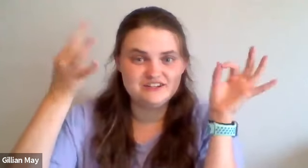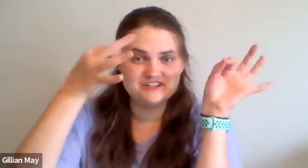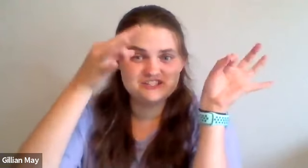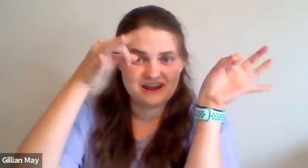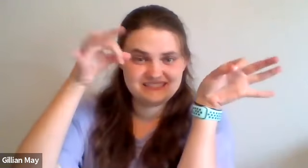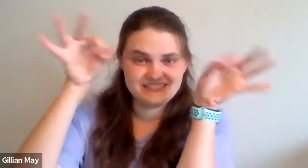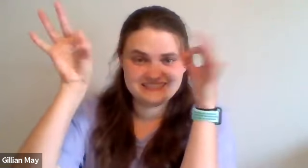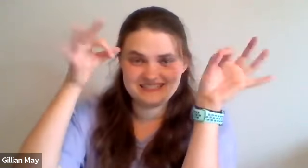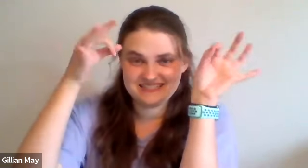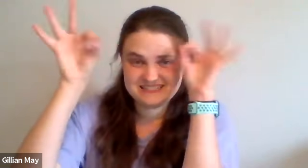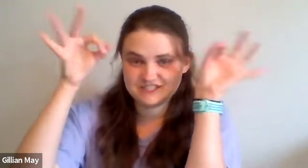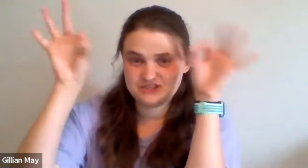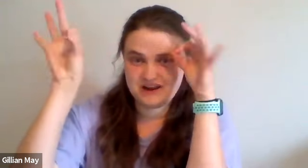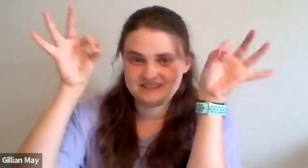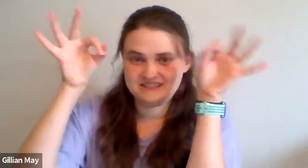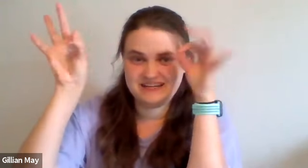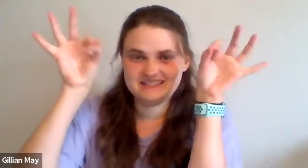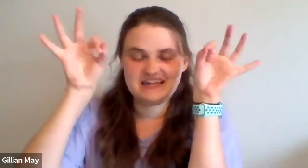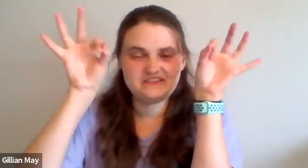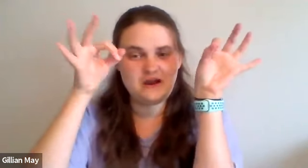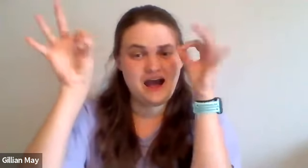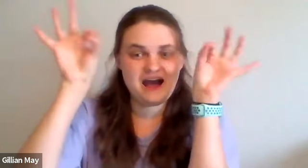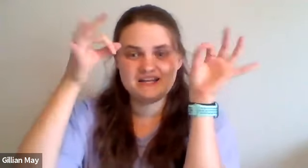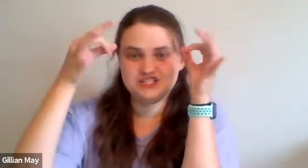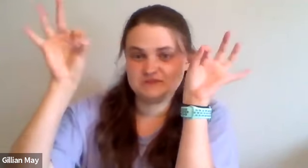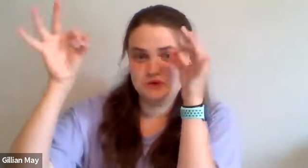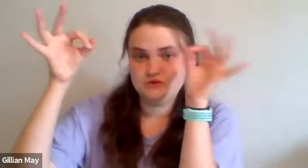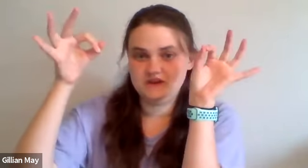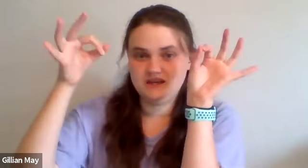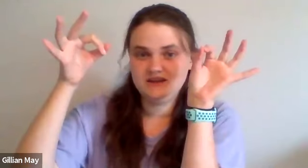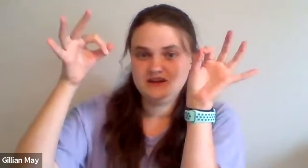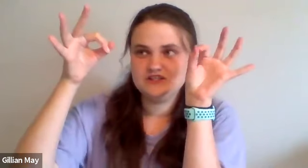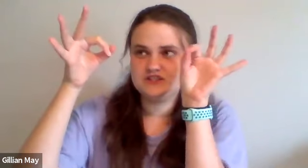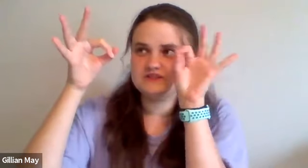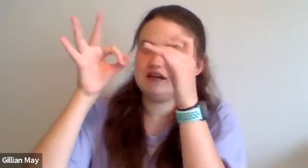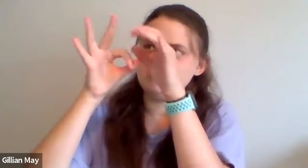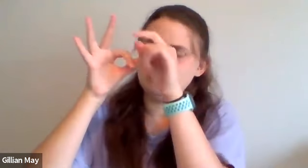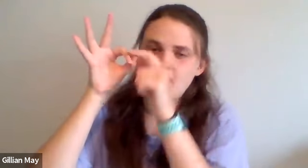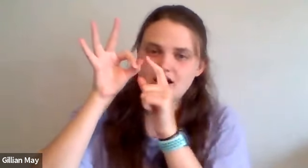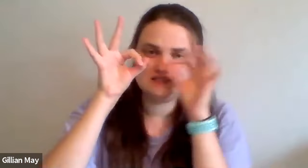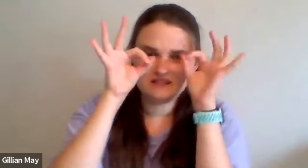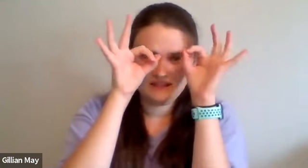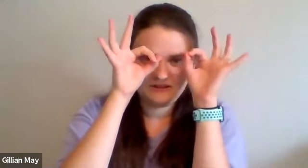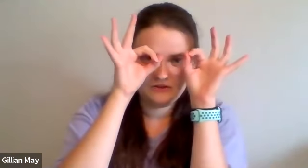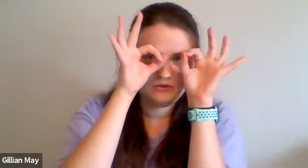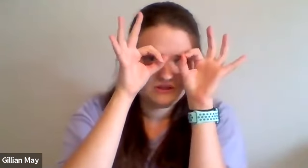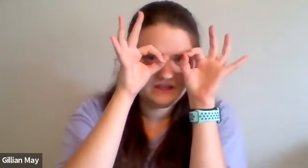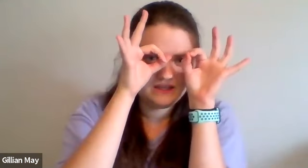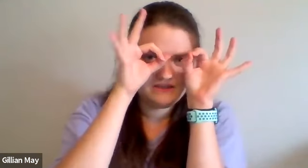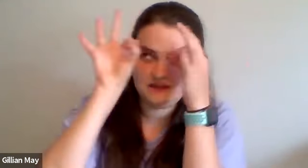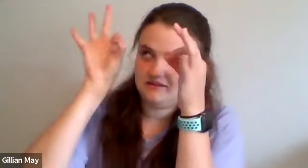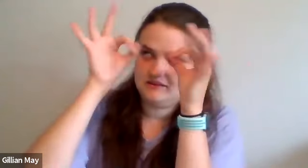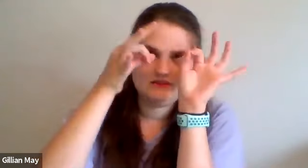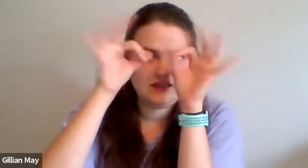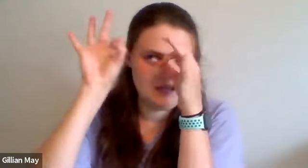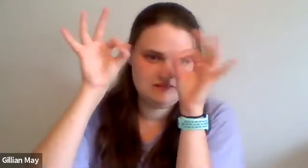or distracting is this, distracted, and it's like your eyes just moving. So it's like your eyes, like you're looking, and then that